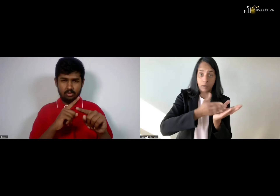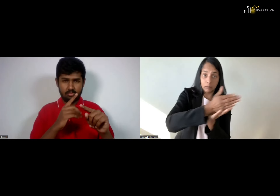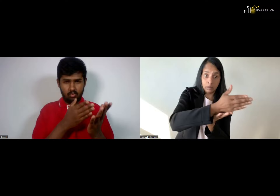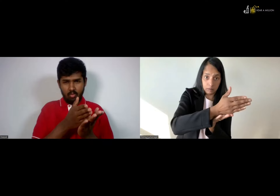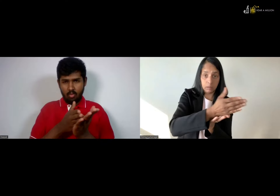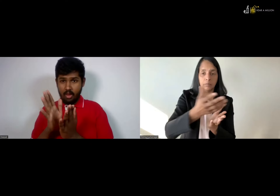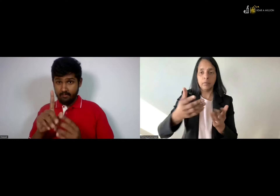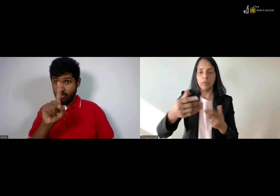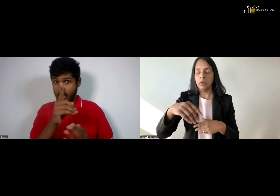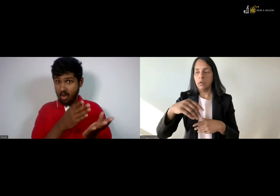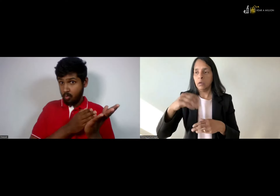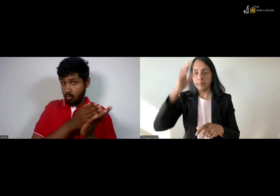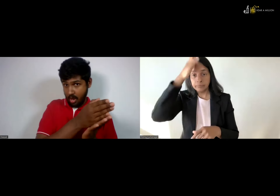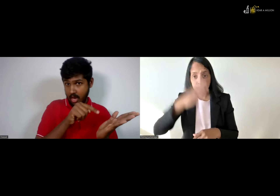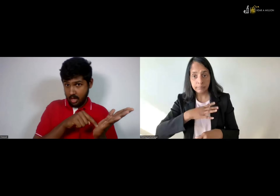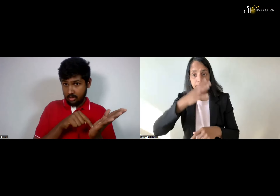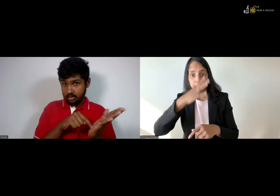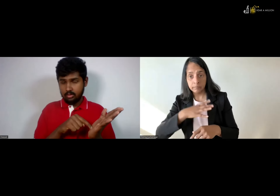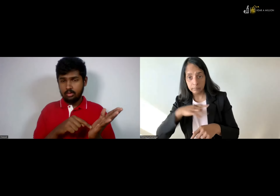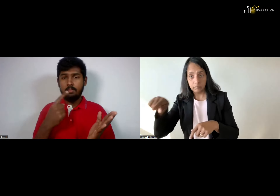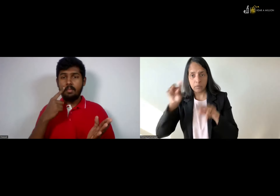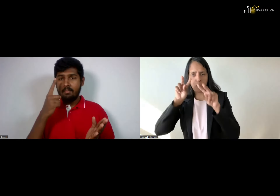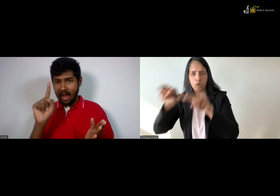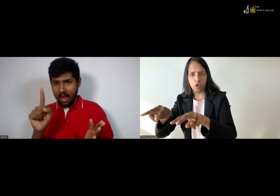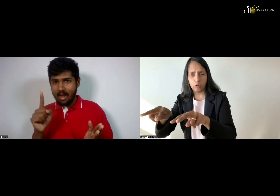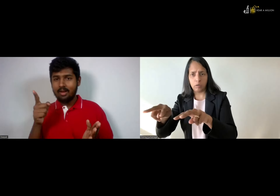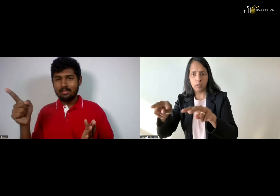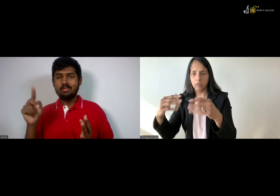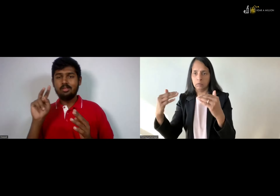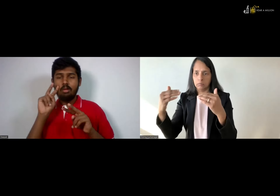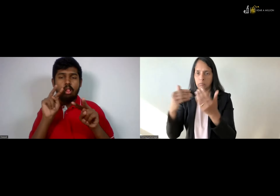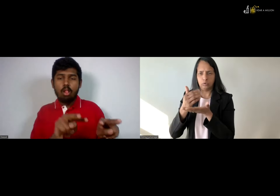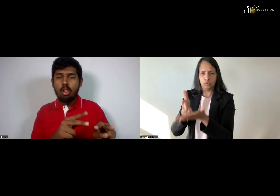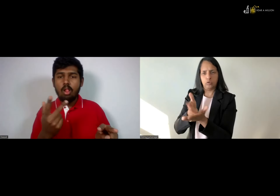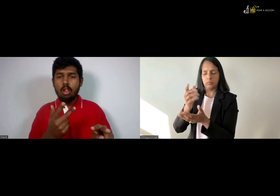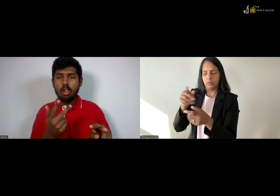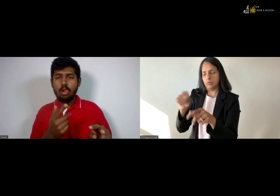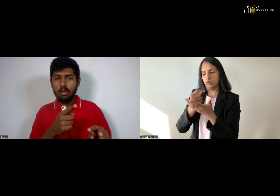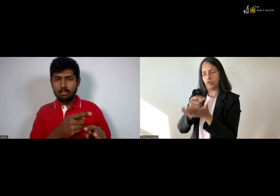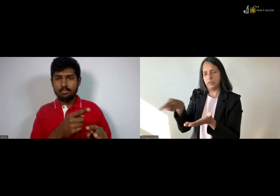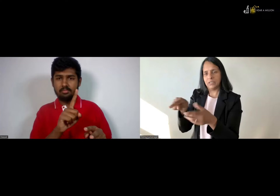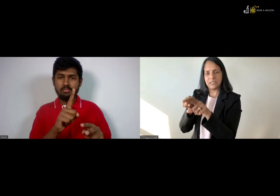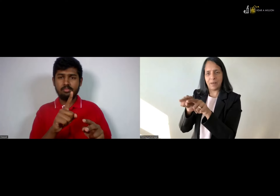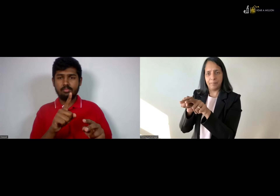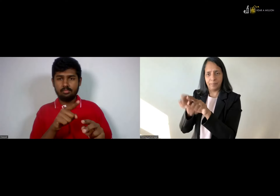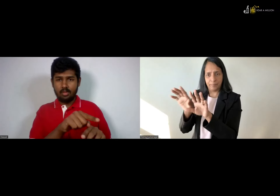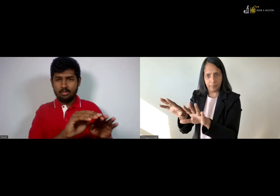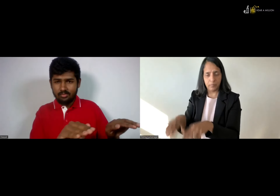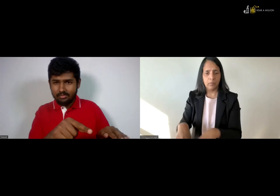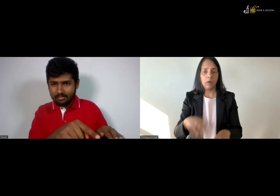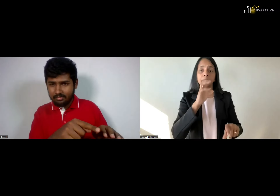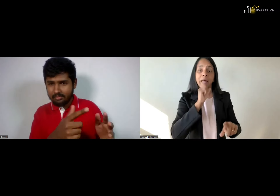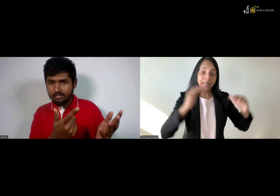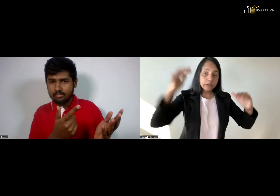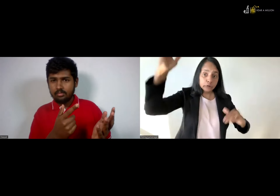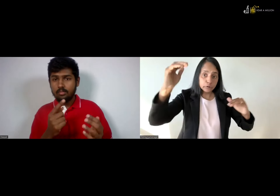So we have different ways, but one way could be, your parents when they are looking